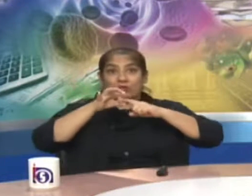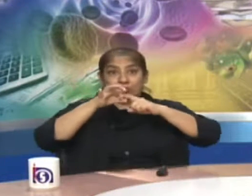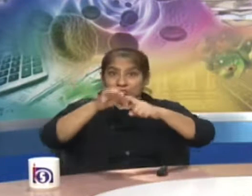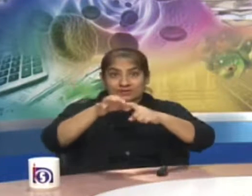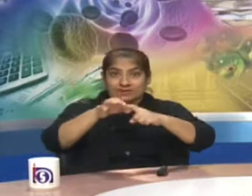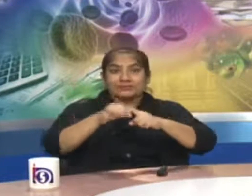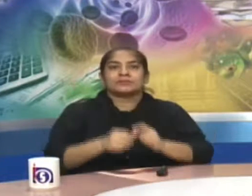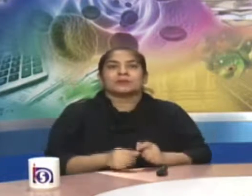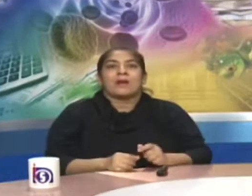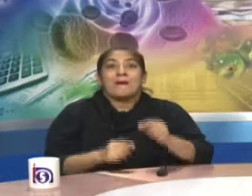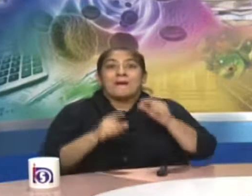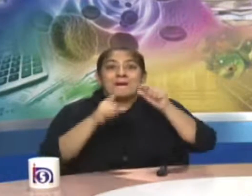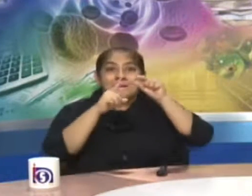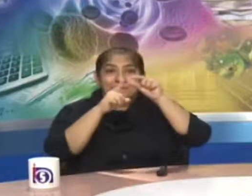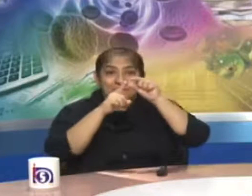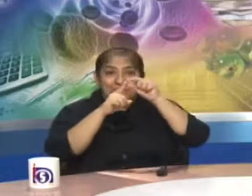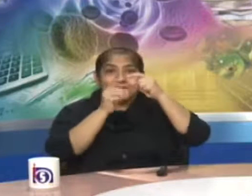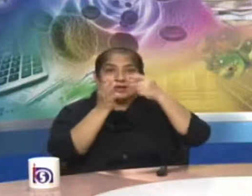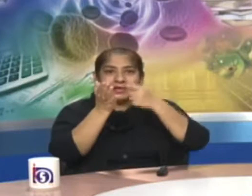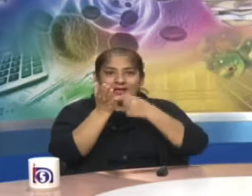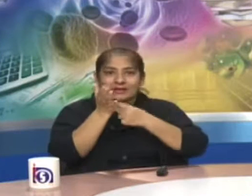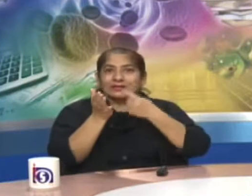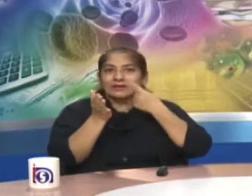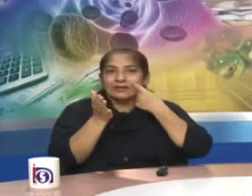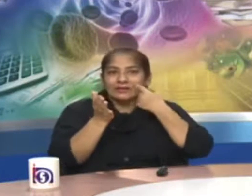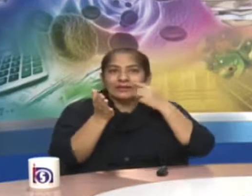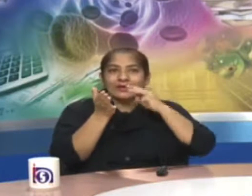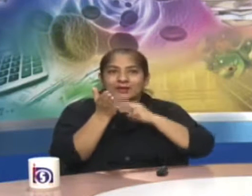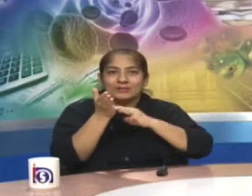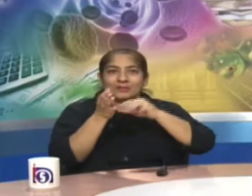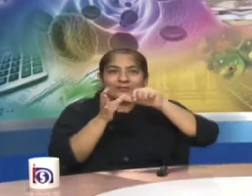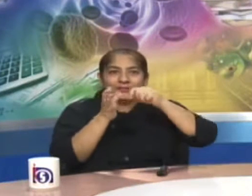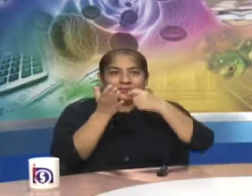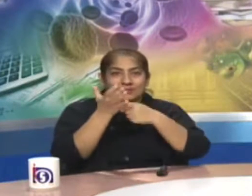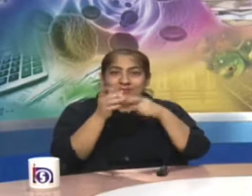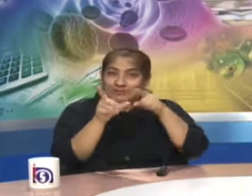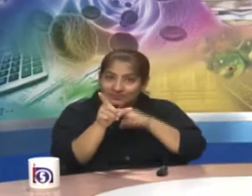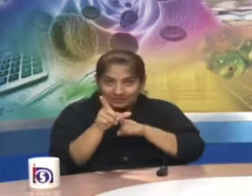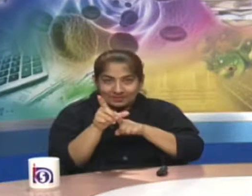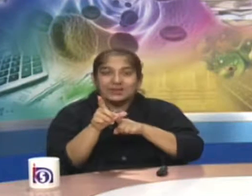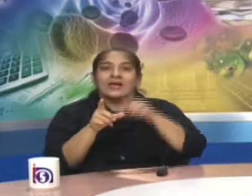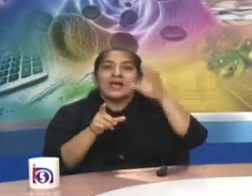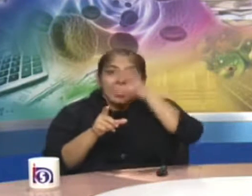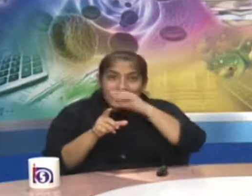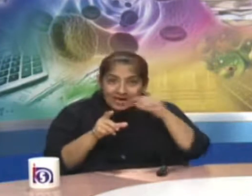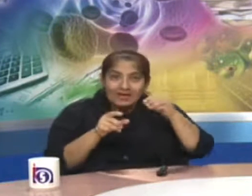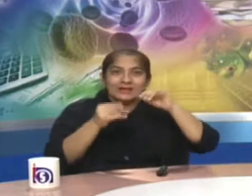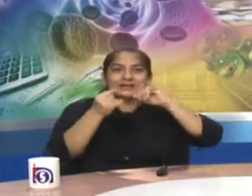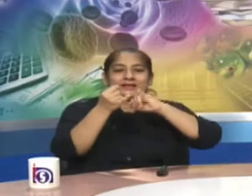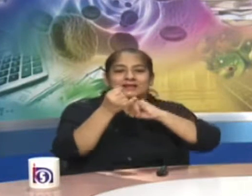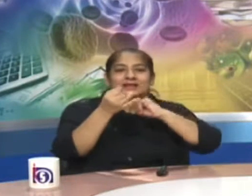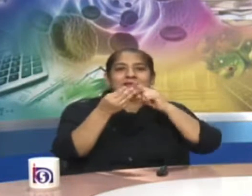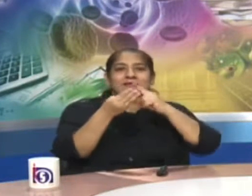Sixth question is, you have to explain the difference between